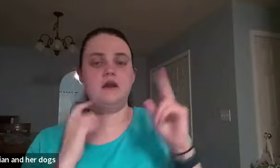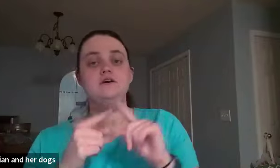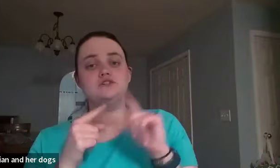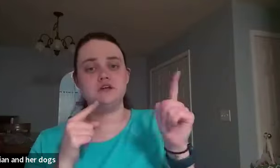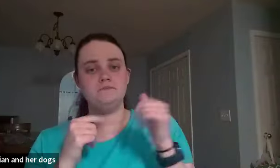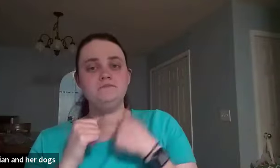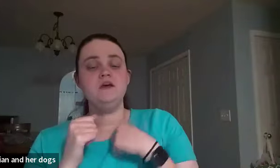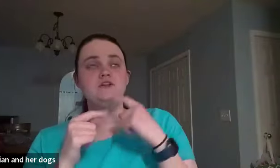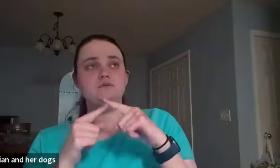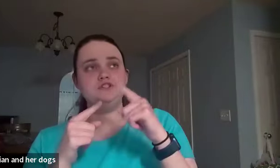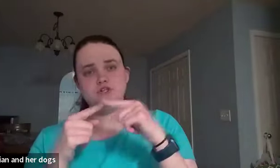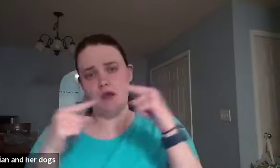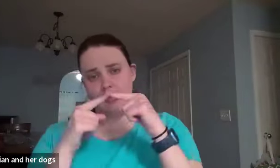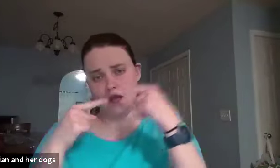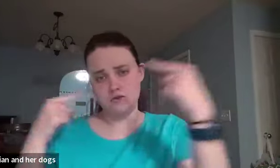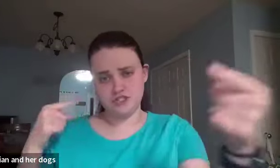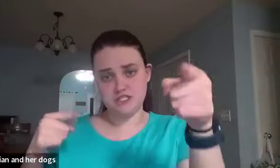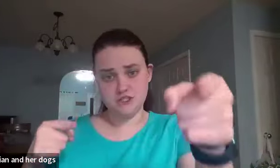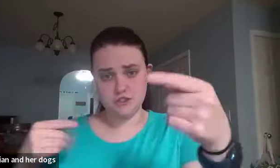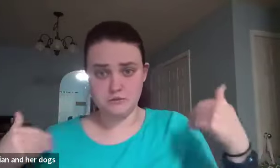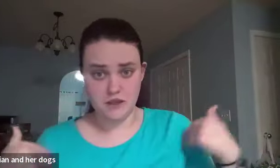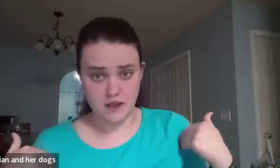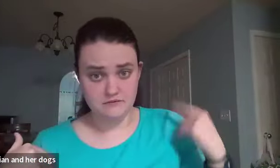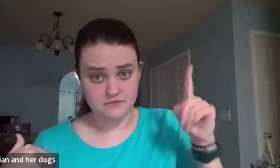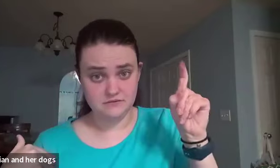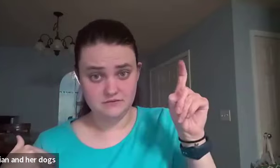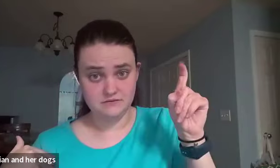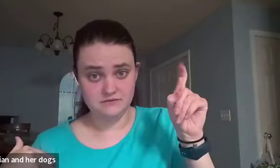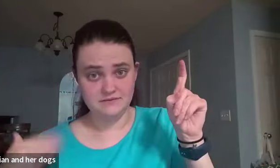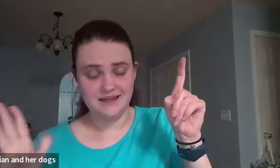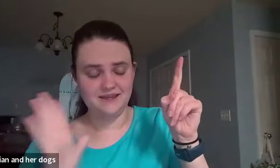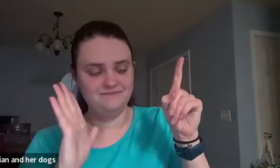Okay, so you would do allergies you have and